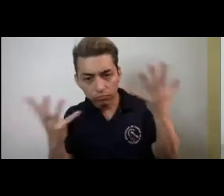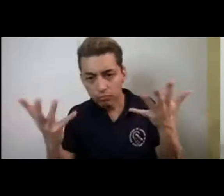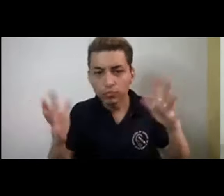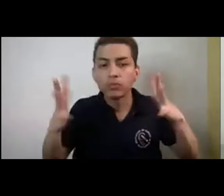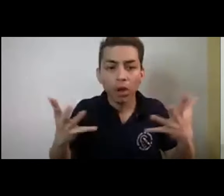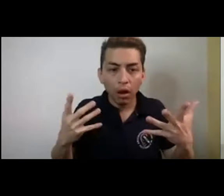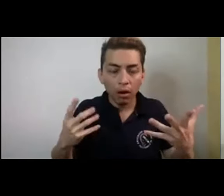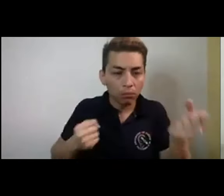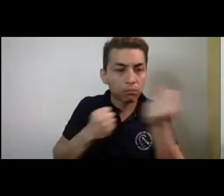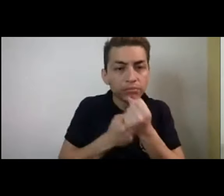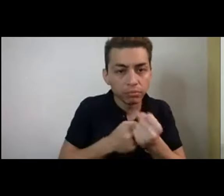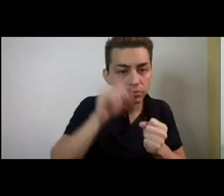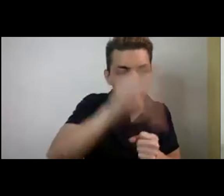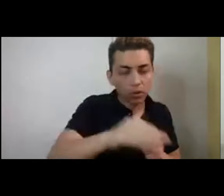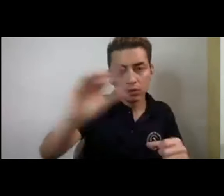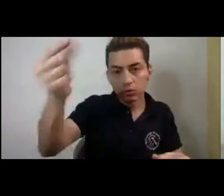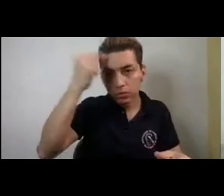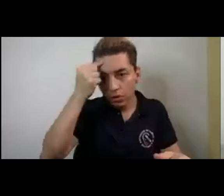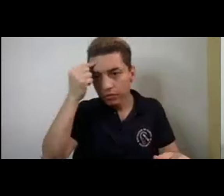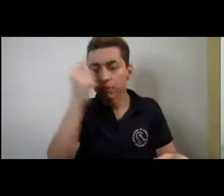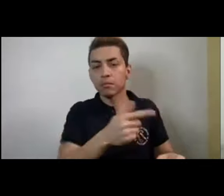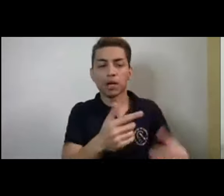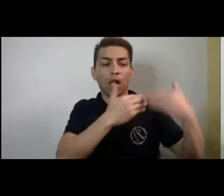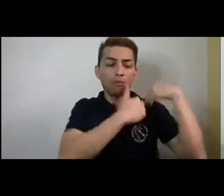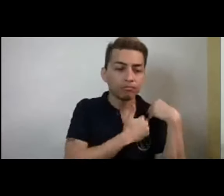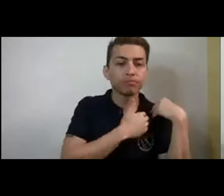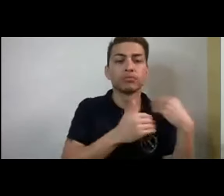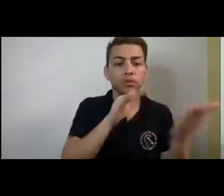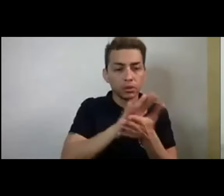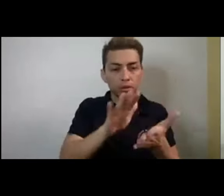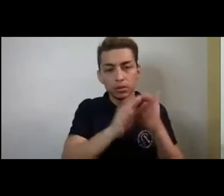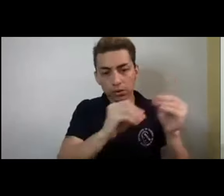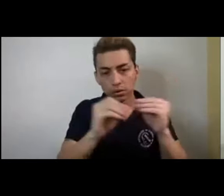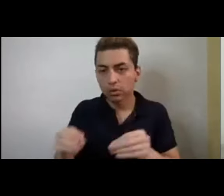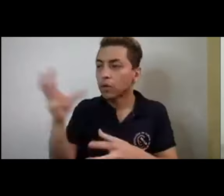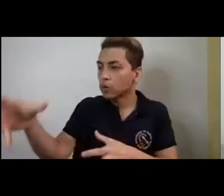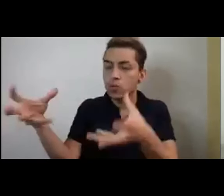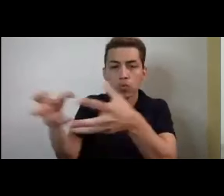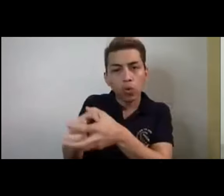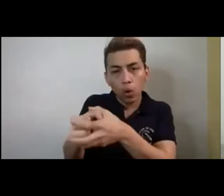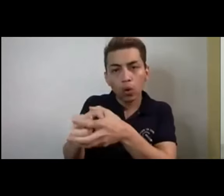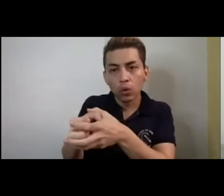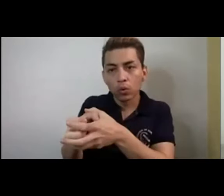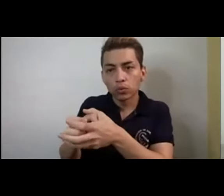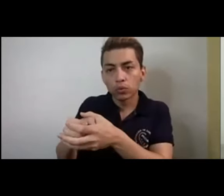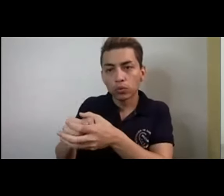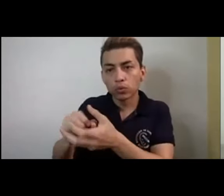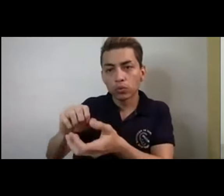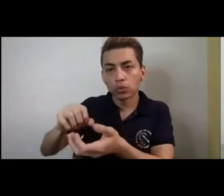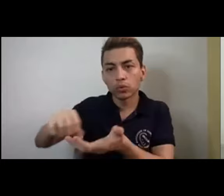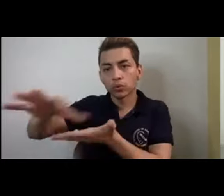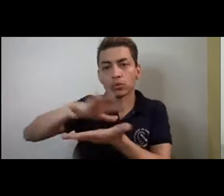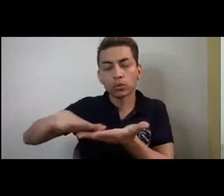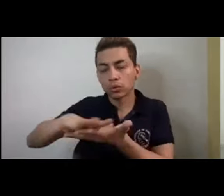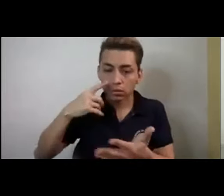of government, ministries of education, civil society, private sector, and development partners. In the